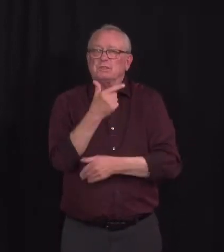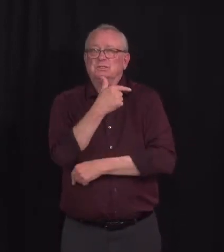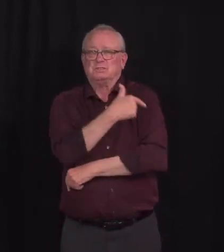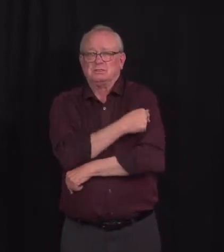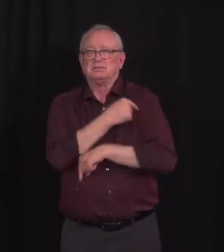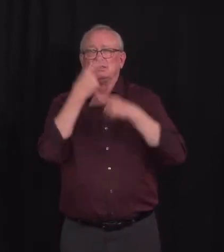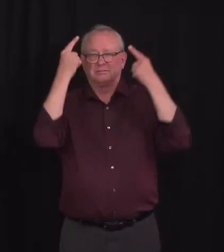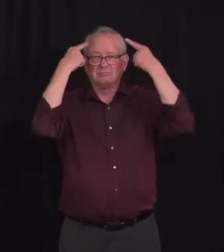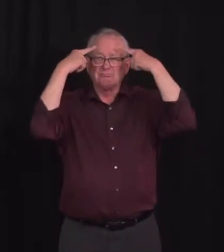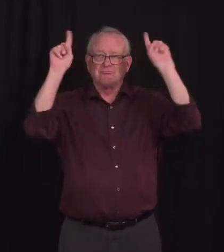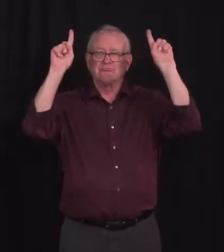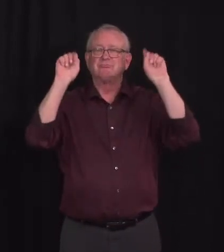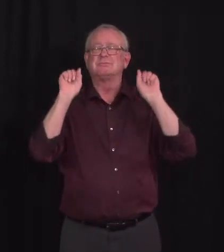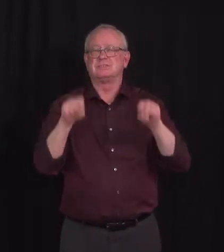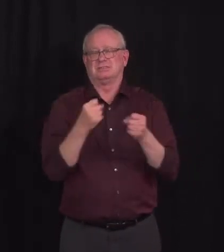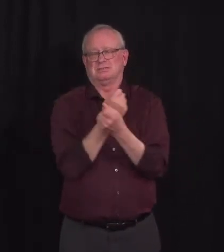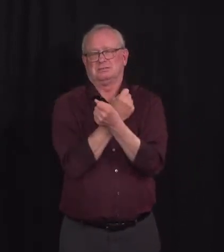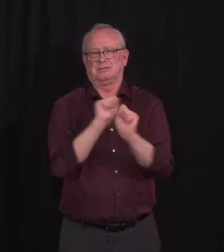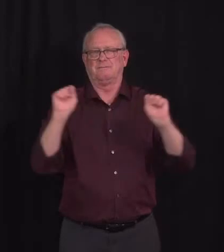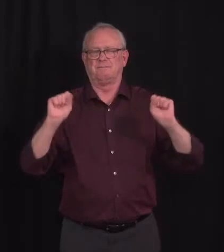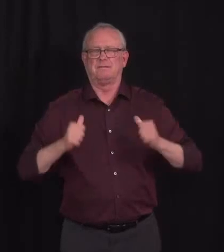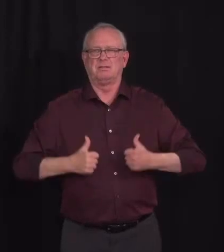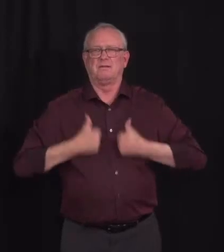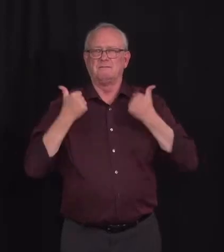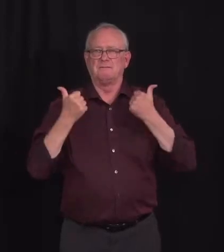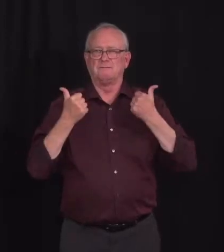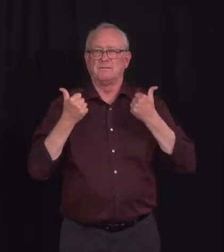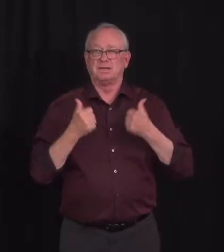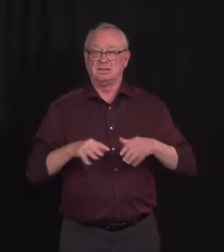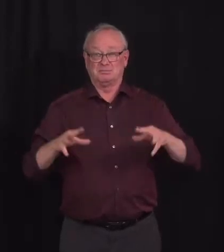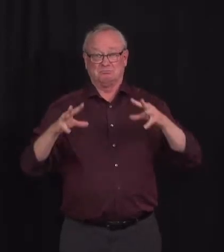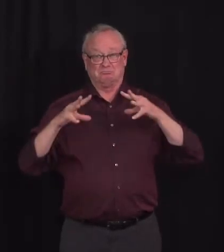your vaccine, you're helping protect your health